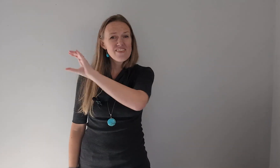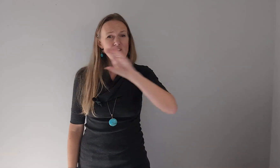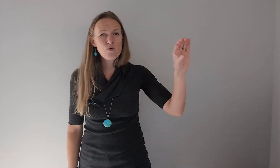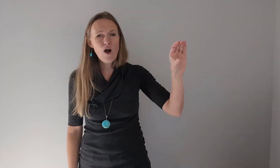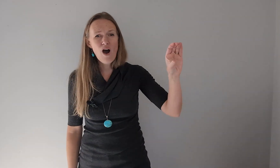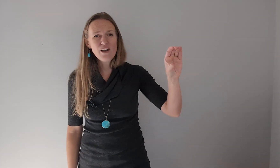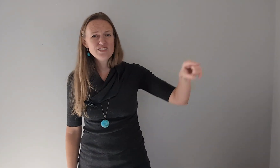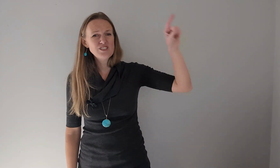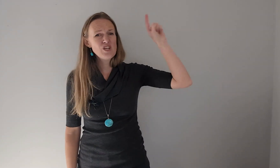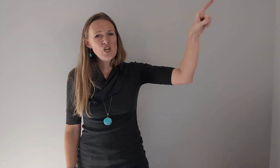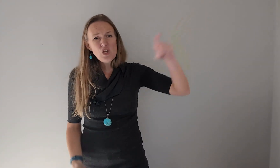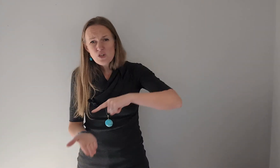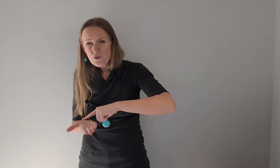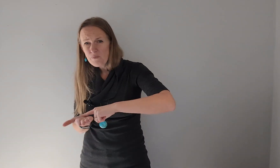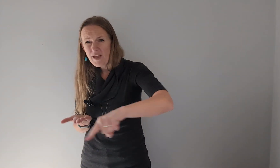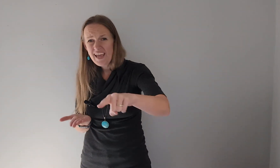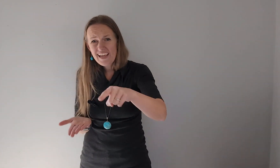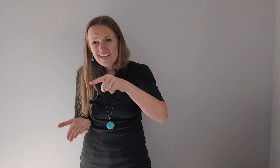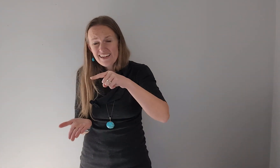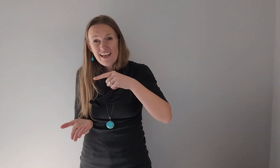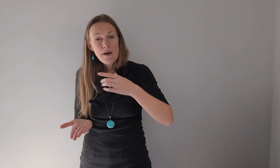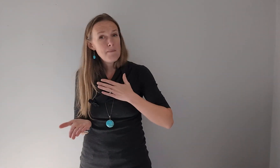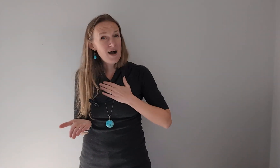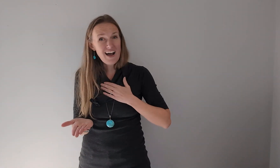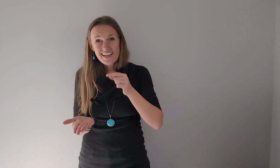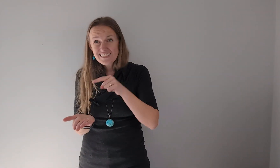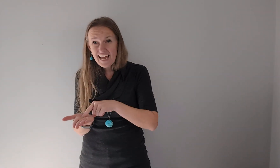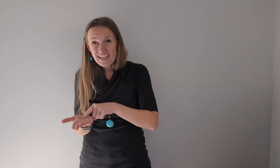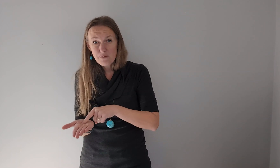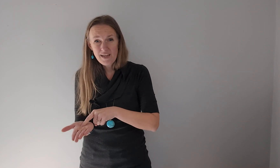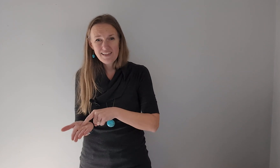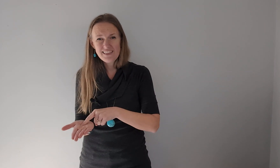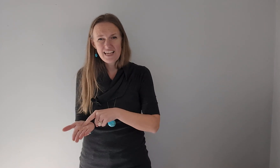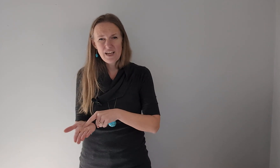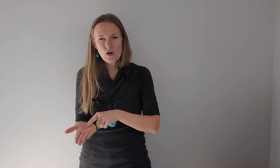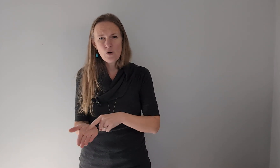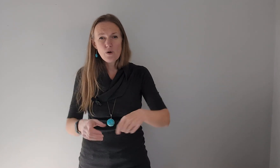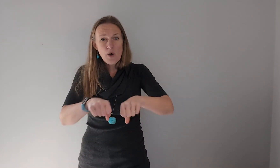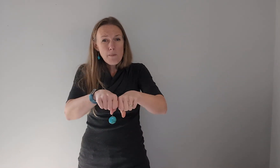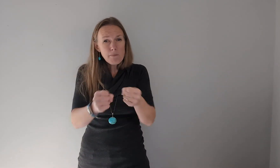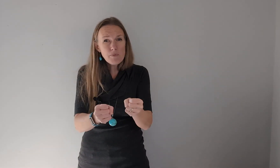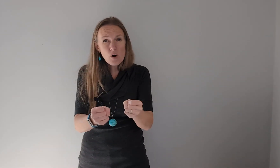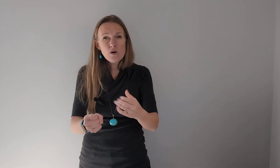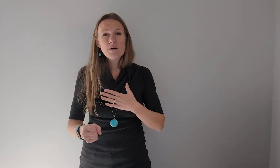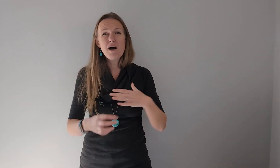the cross, you paid my debt. You paid the debt I owed, broke